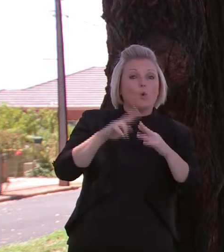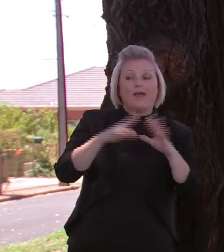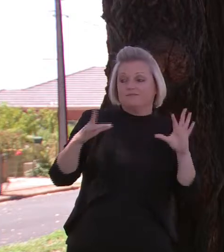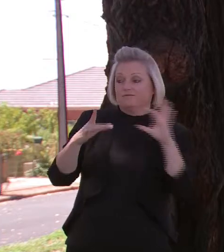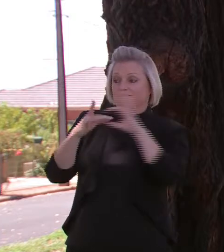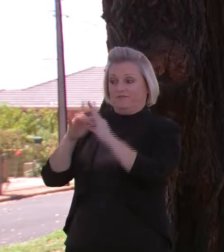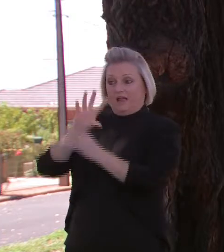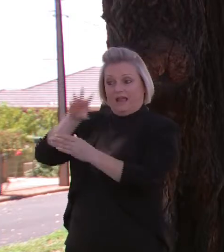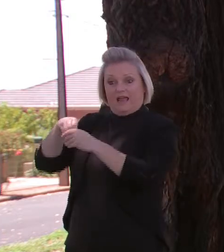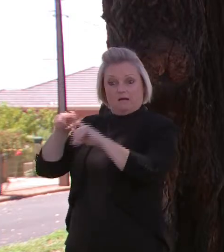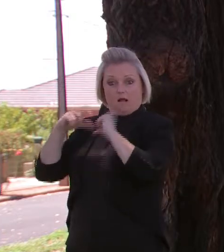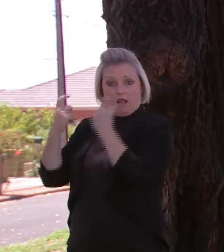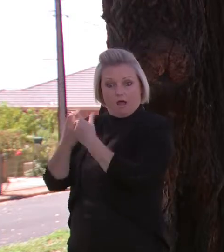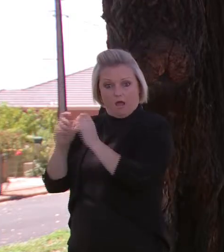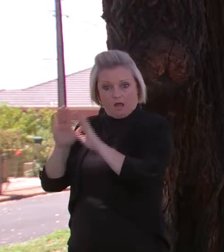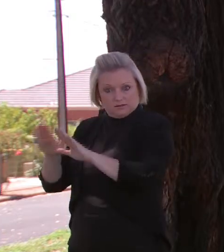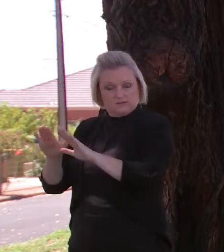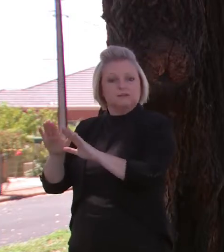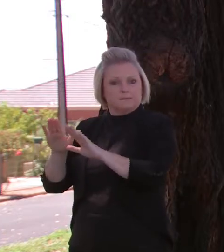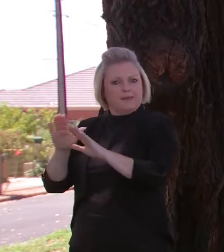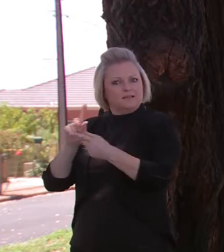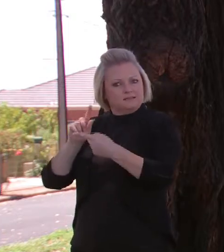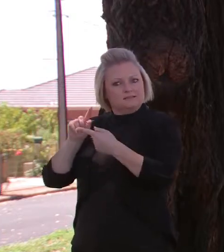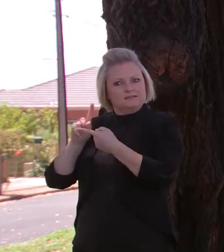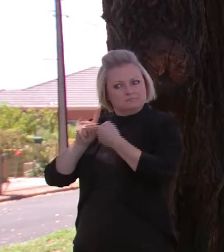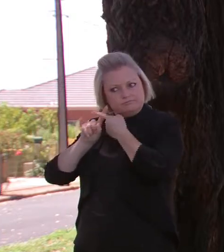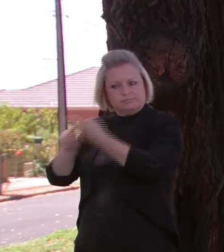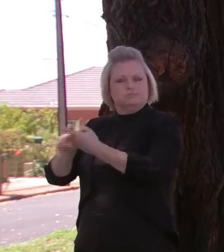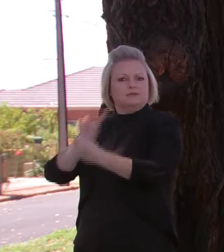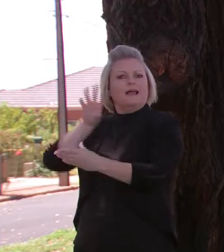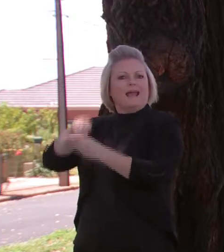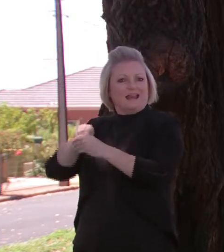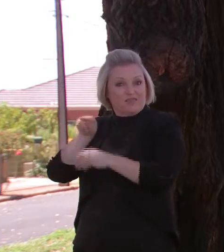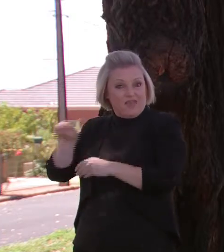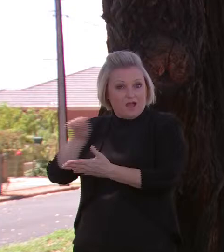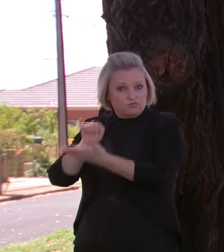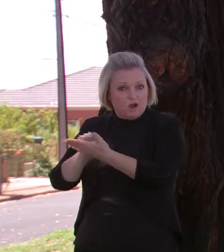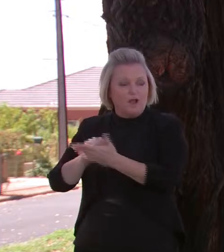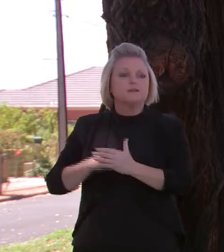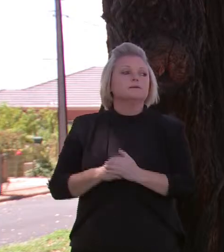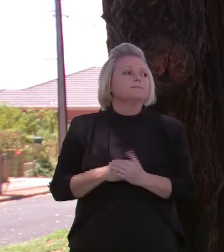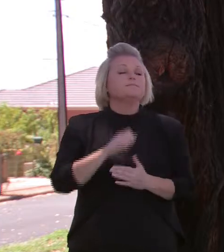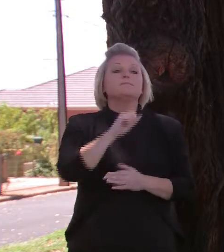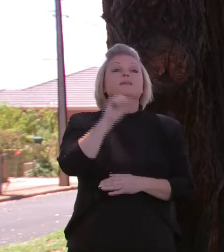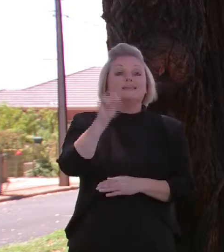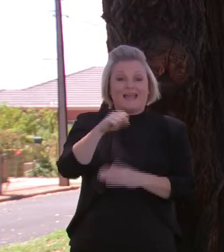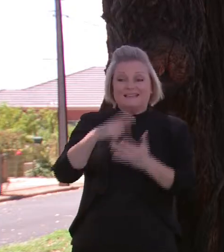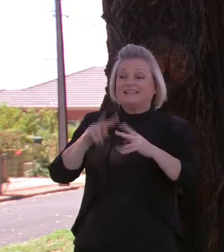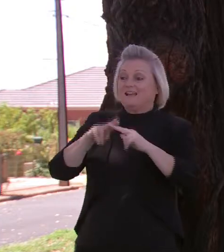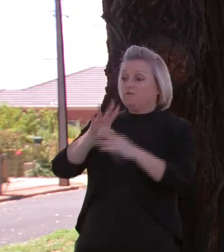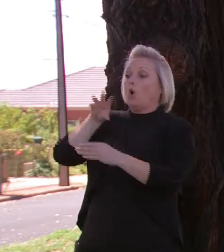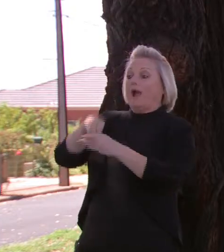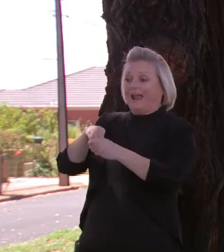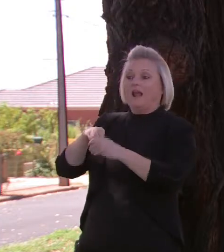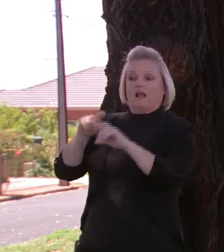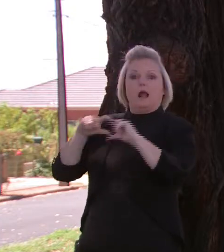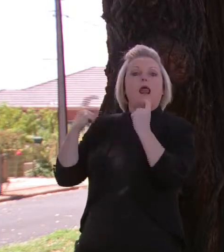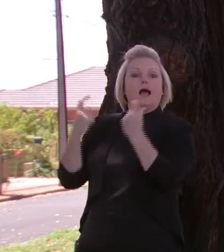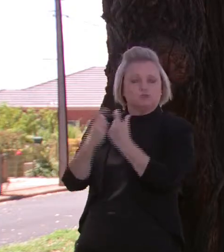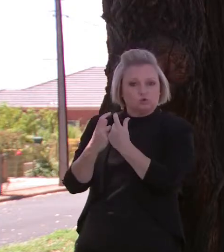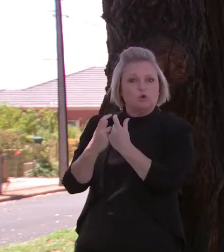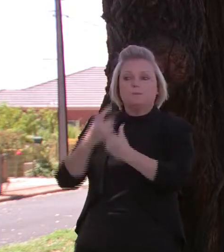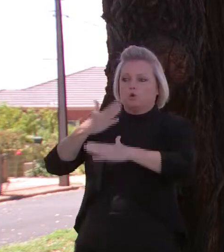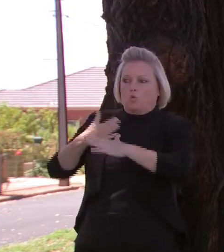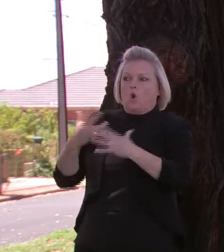the school's online learning, not this model? Well, participating in an online class, you're working with the teacher, so absolutely, and these resources